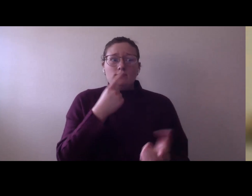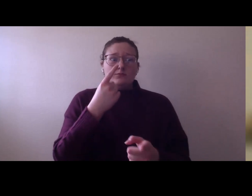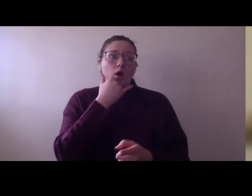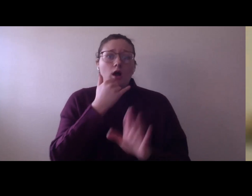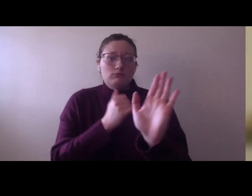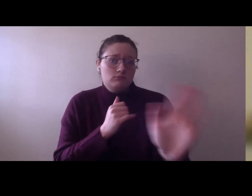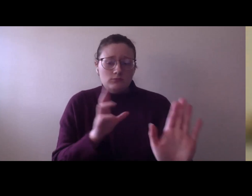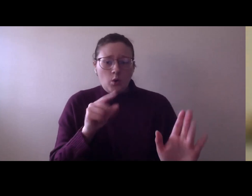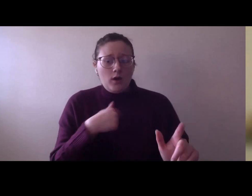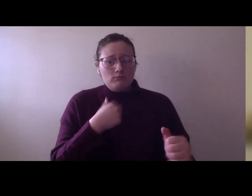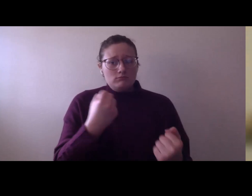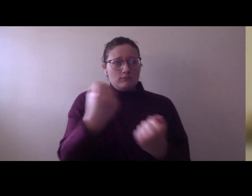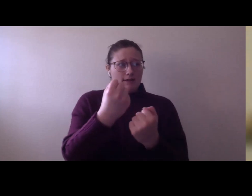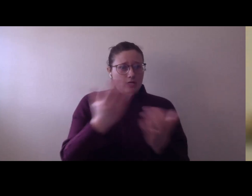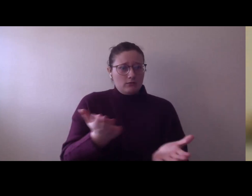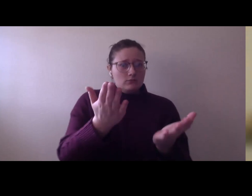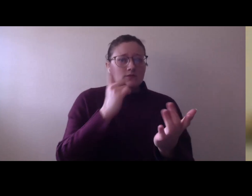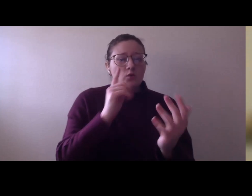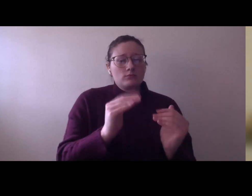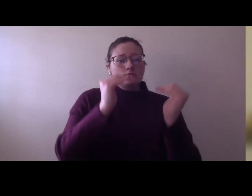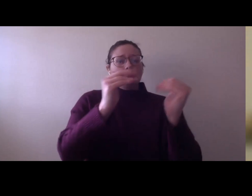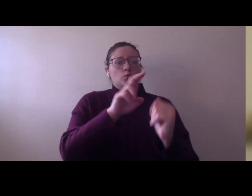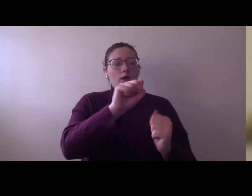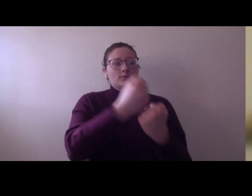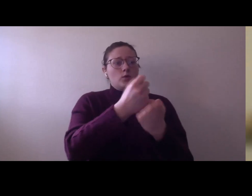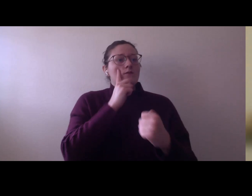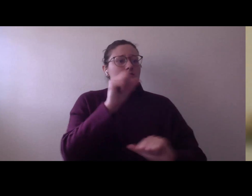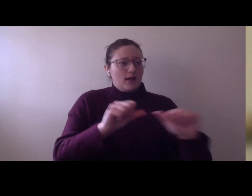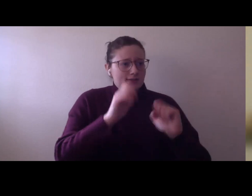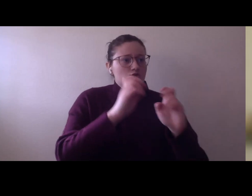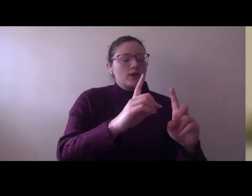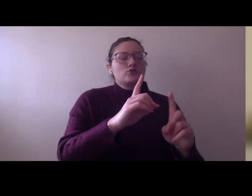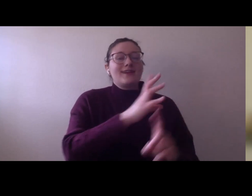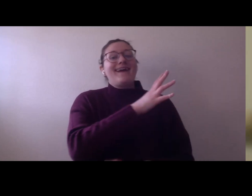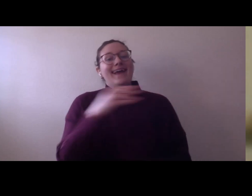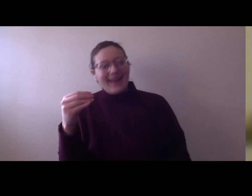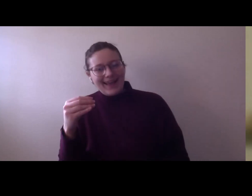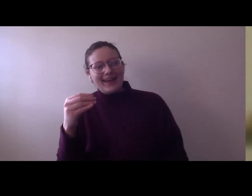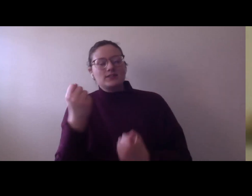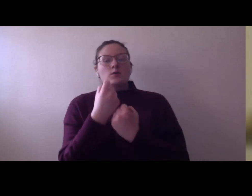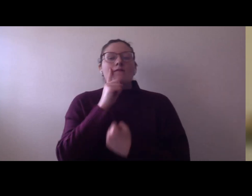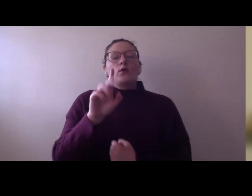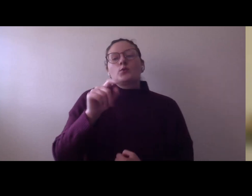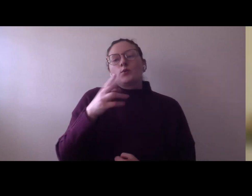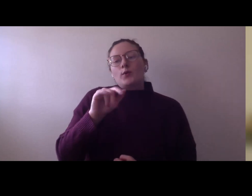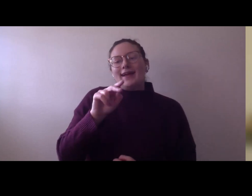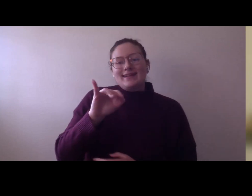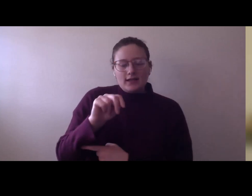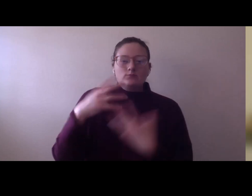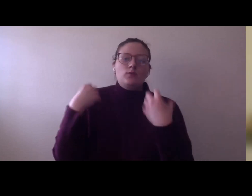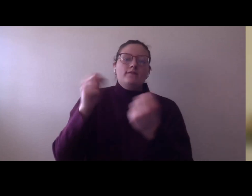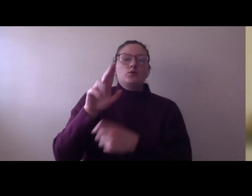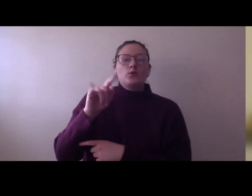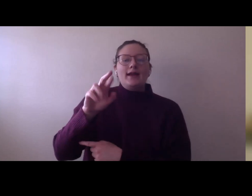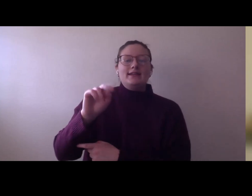advocate for the increase in US support for science education, as well as support for the brave Ukrainians